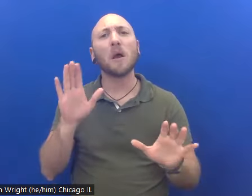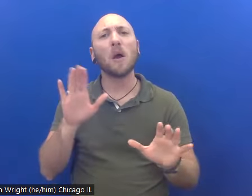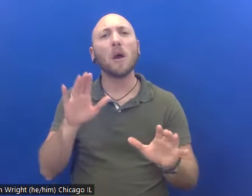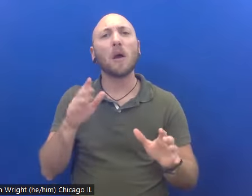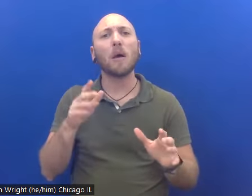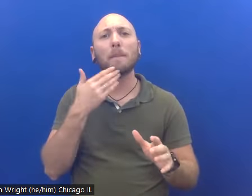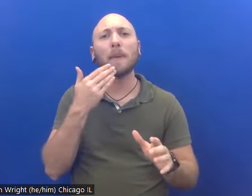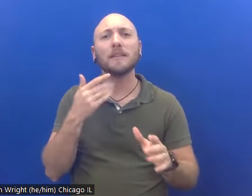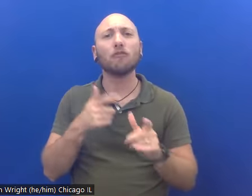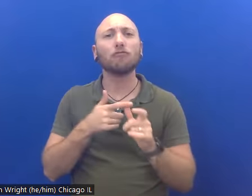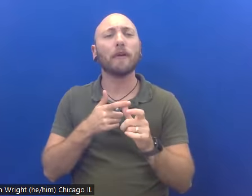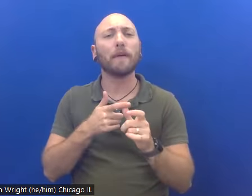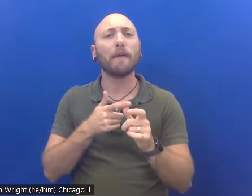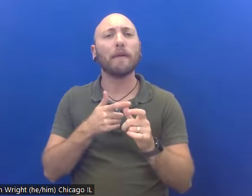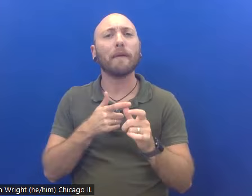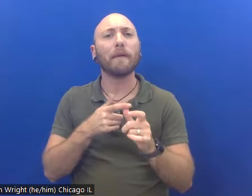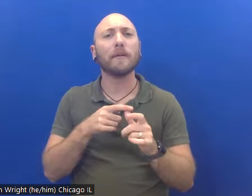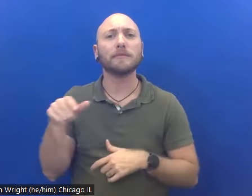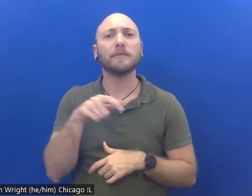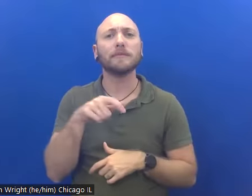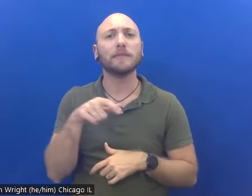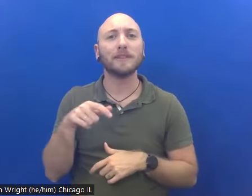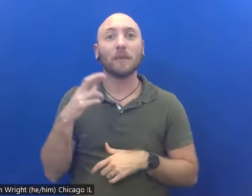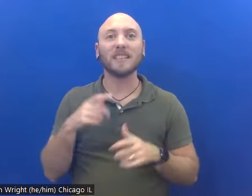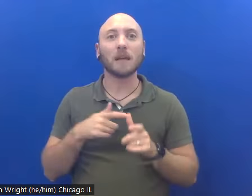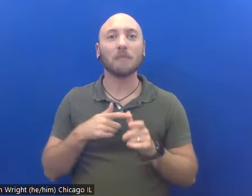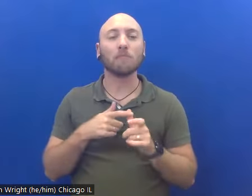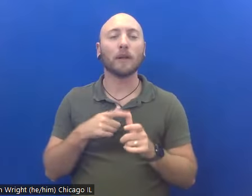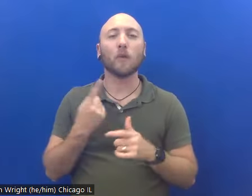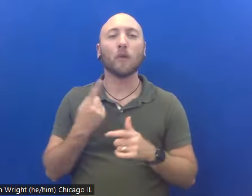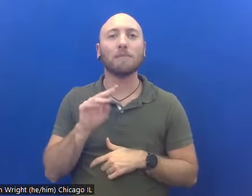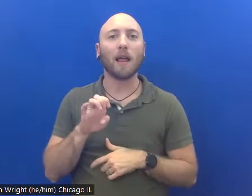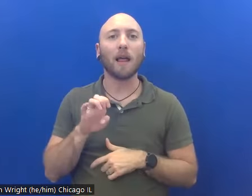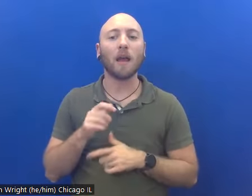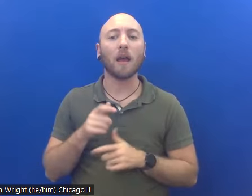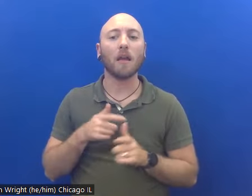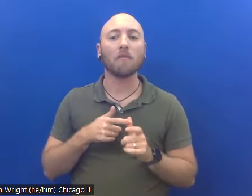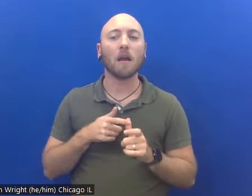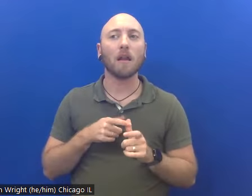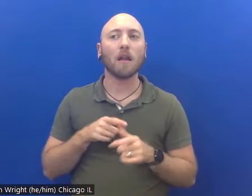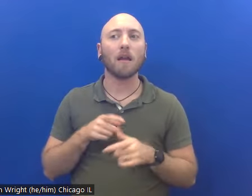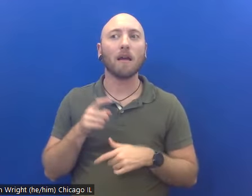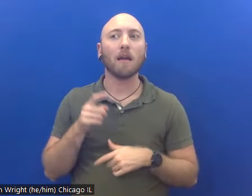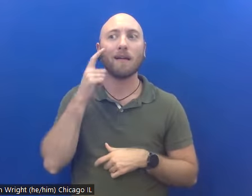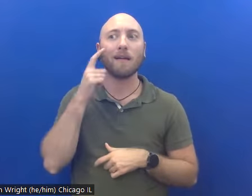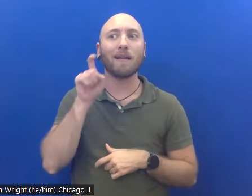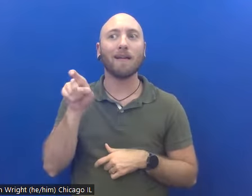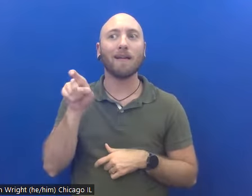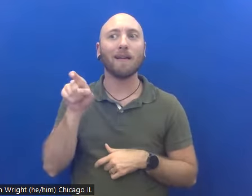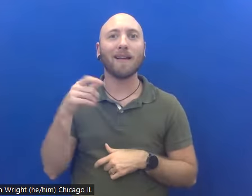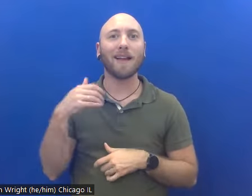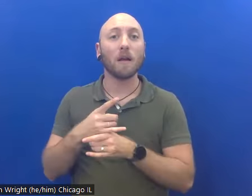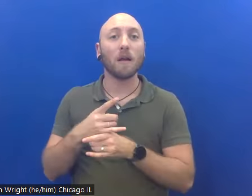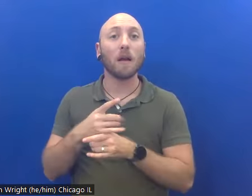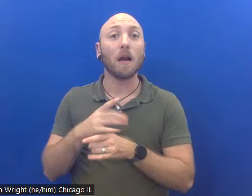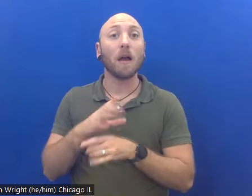half out, if I just cross the street, there's a liquor store there. I didn't have a car at the time, but I can't run with alcohol. So what I do is I get a backpack, run